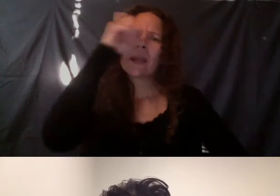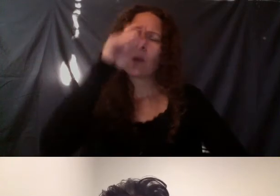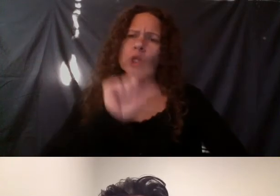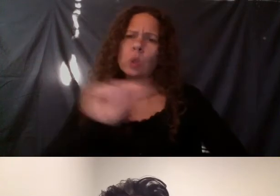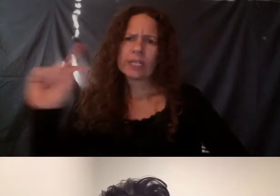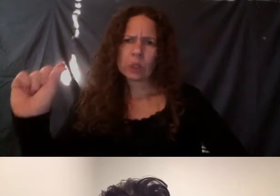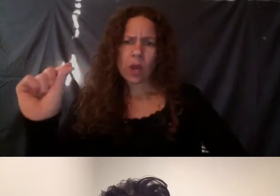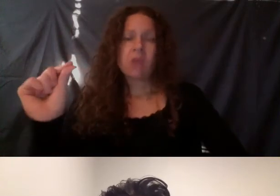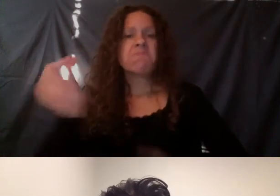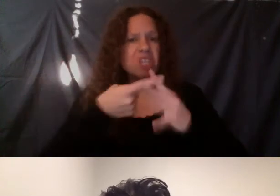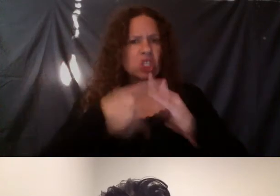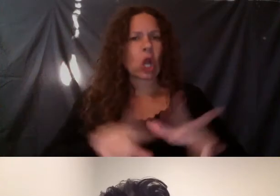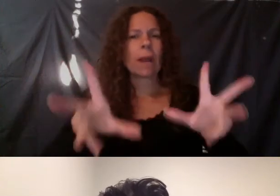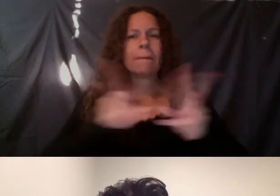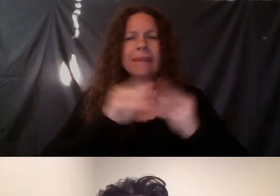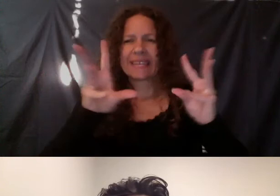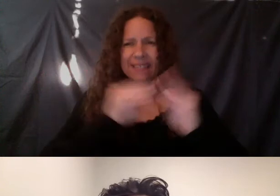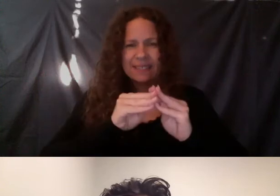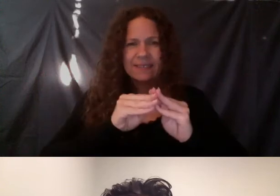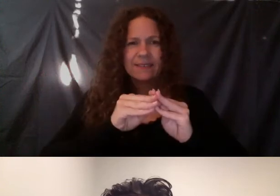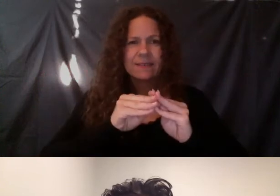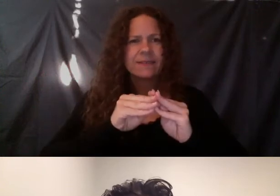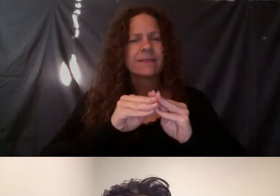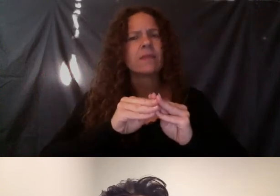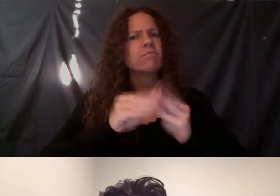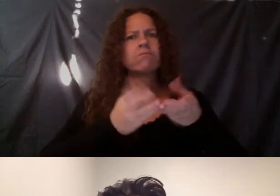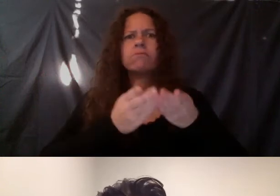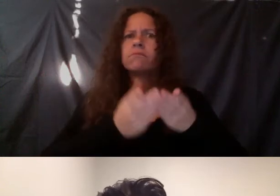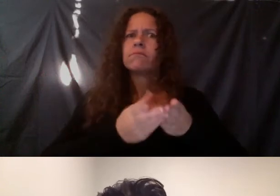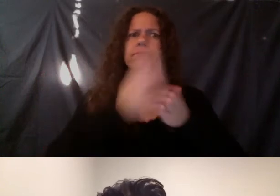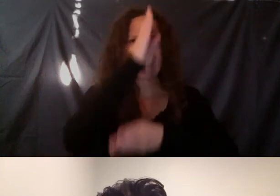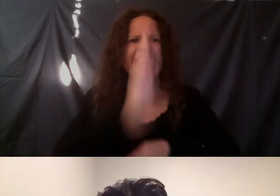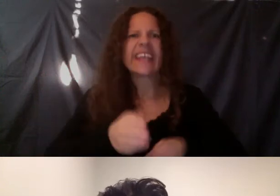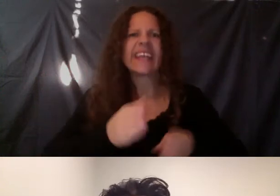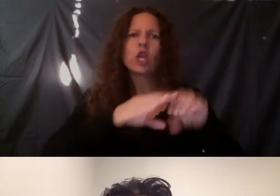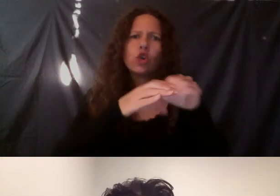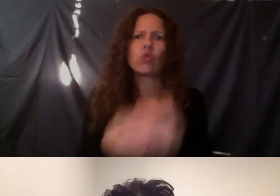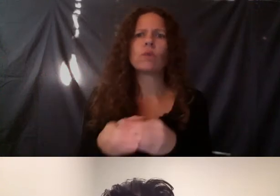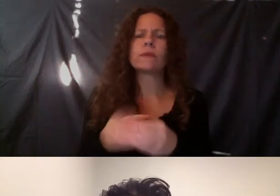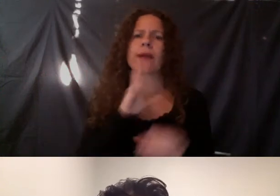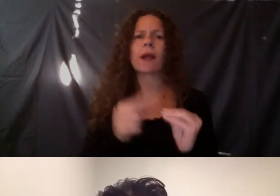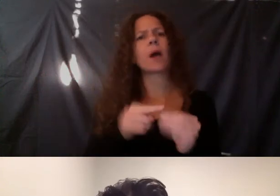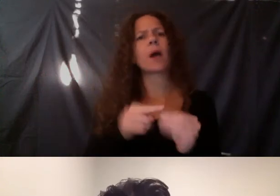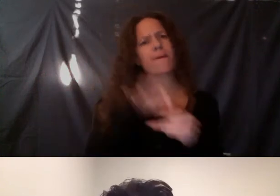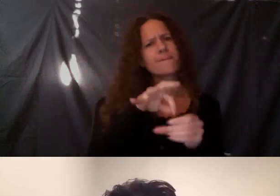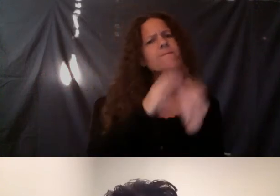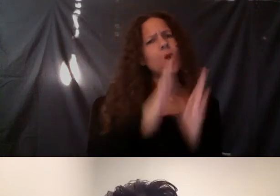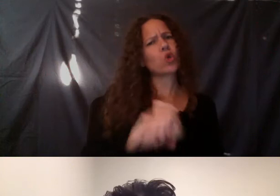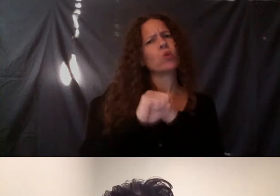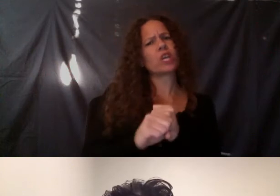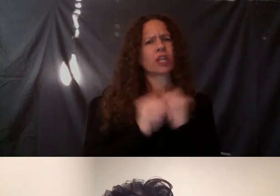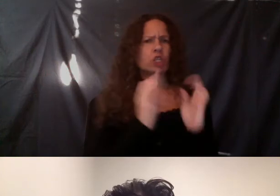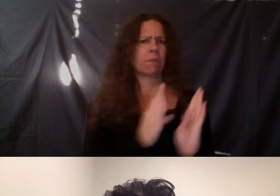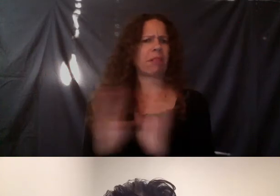started having meetings with key groups to start talking about what a voter protection program should look like in this current